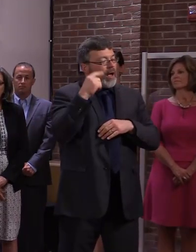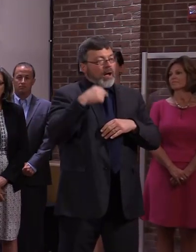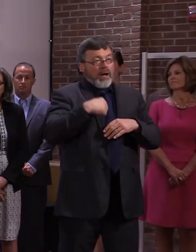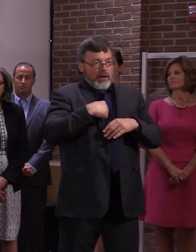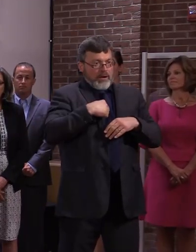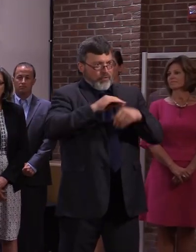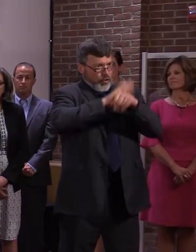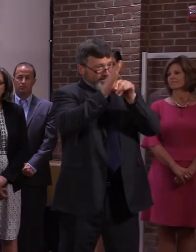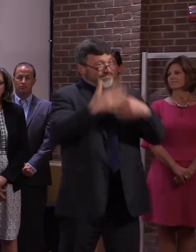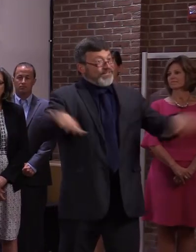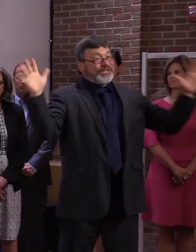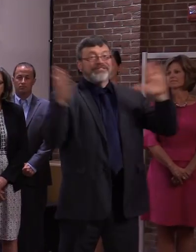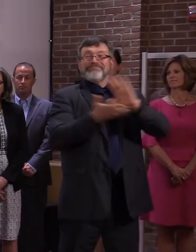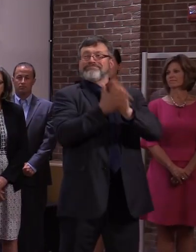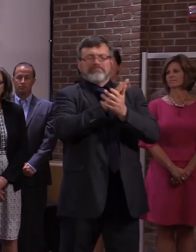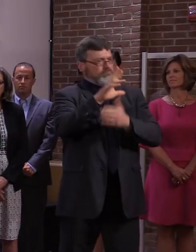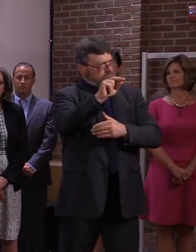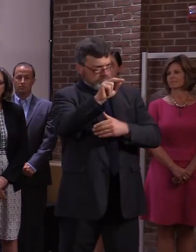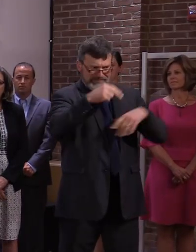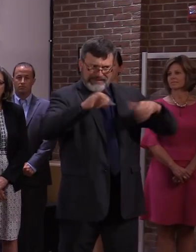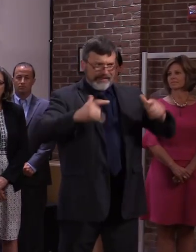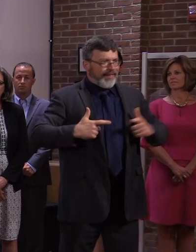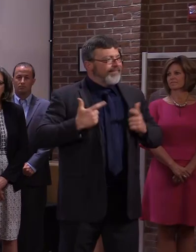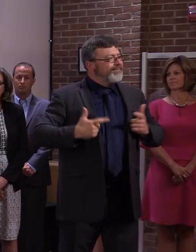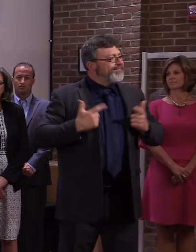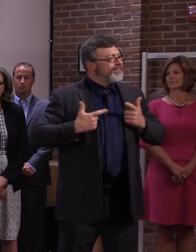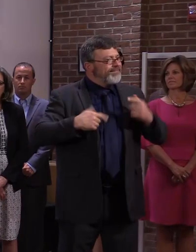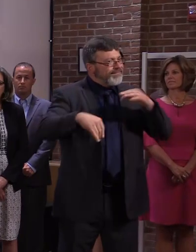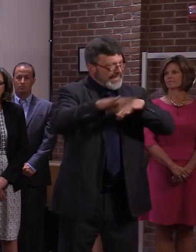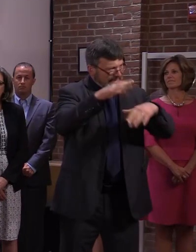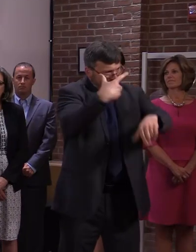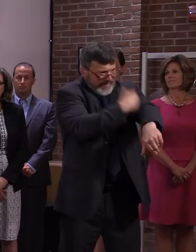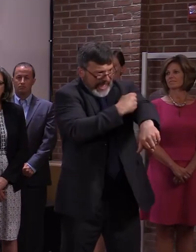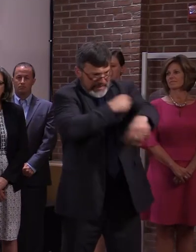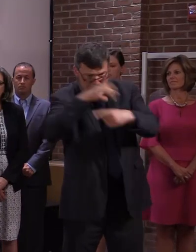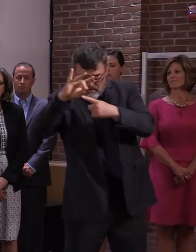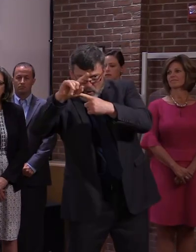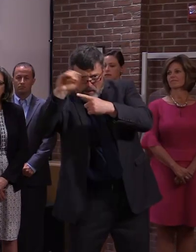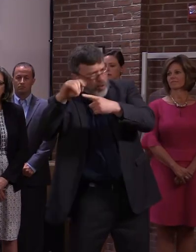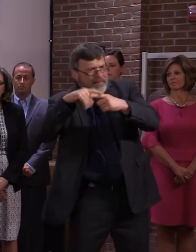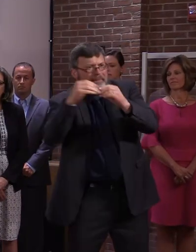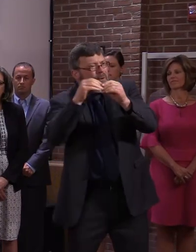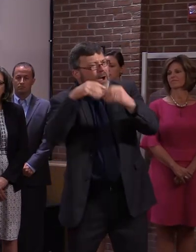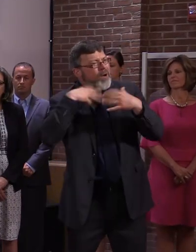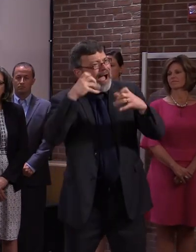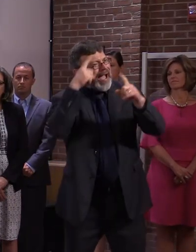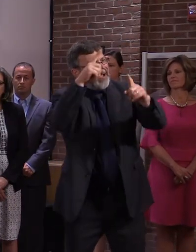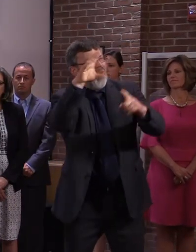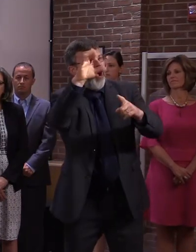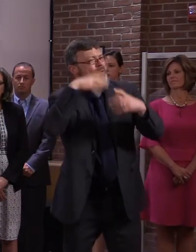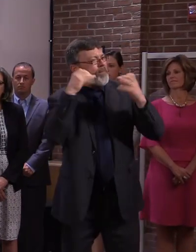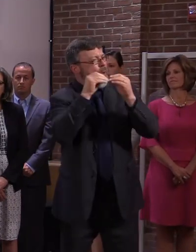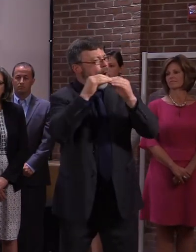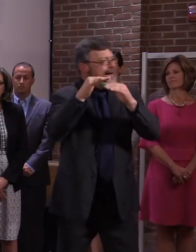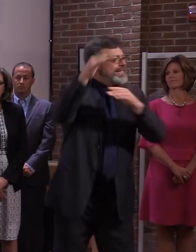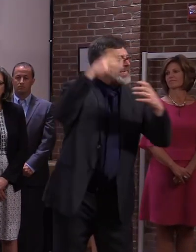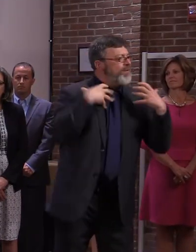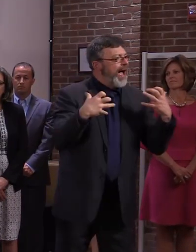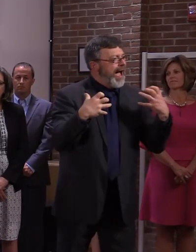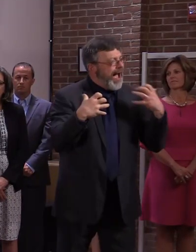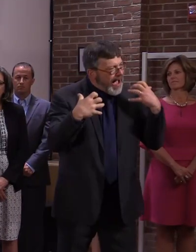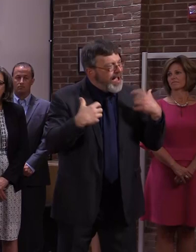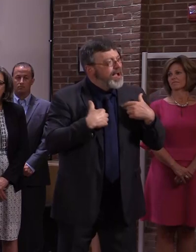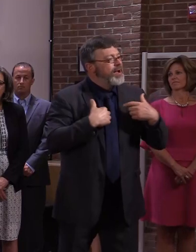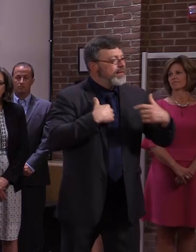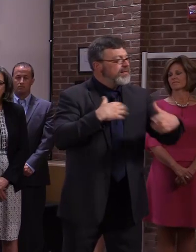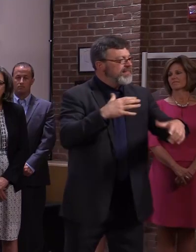continue to vaccinate as many Vermonters as we can, because every shot given today, tomorrow, and in